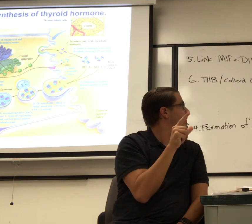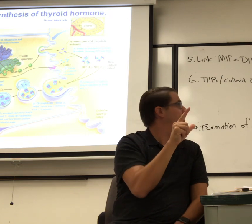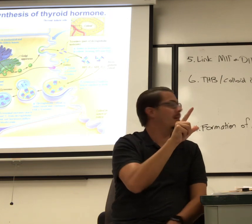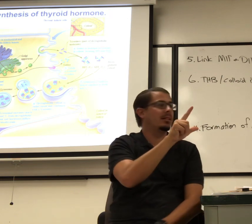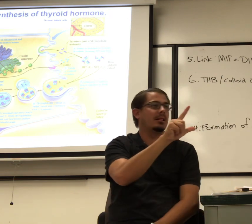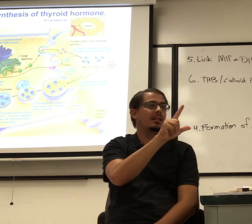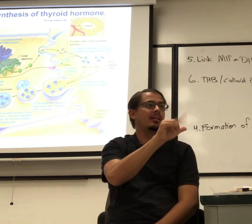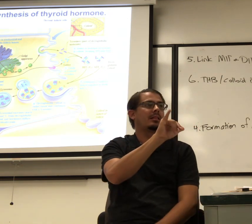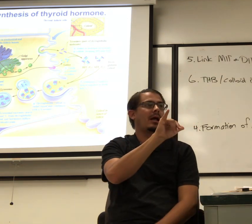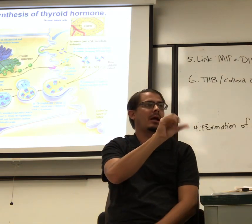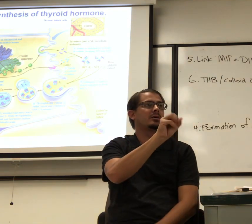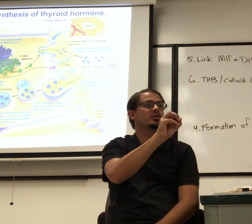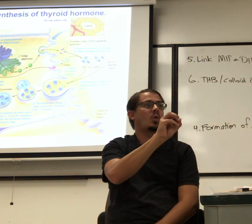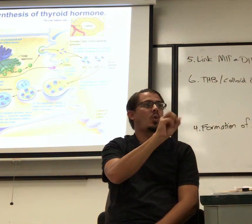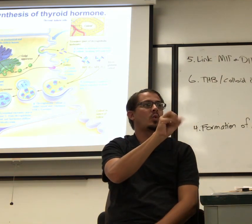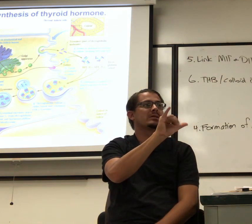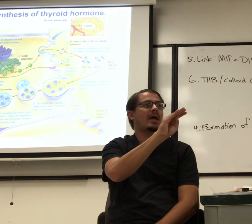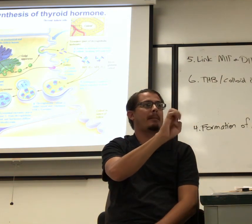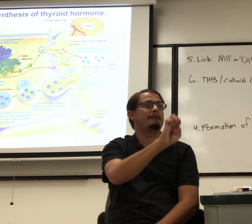with lysozyme.